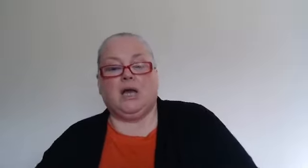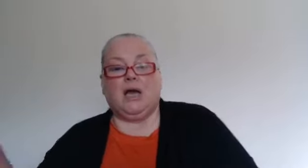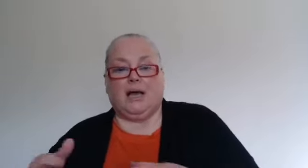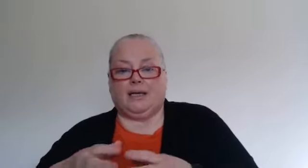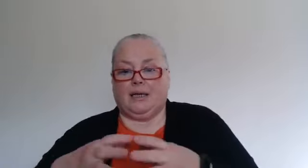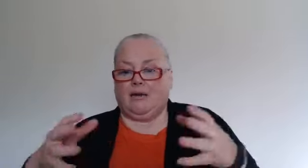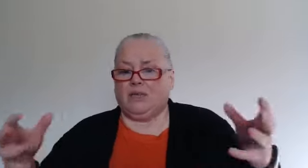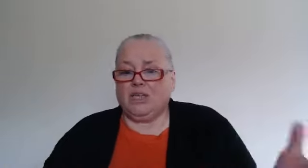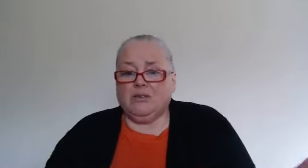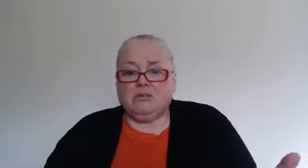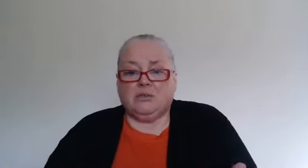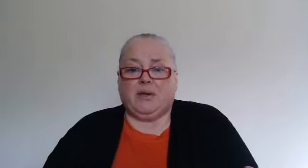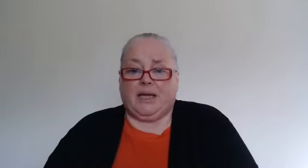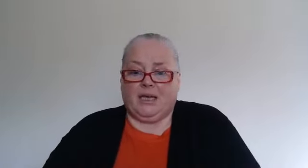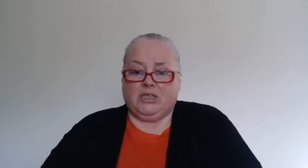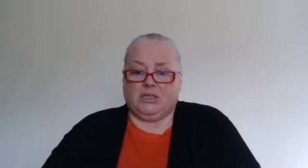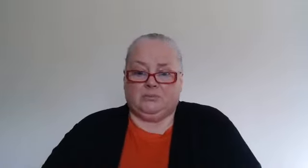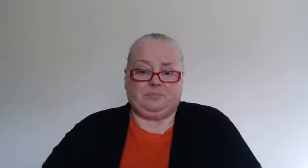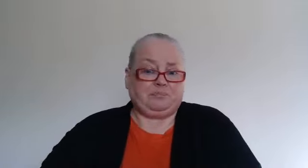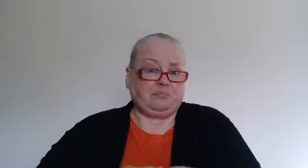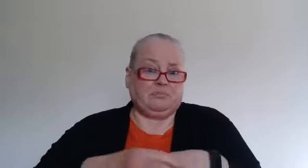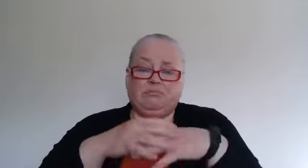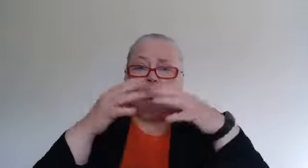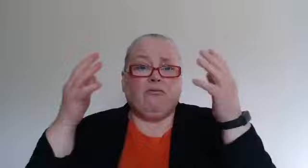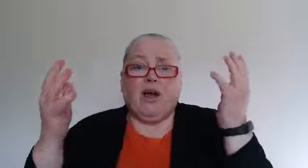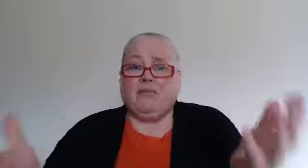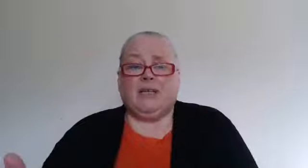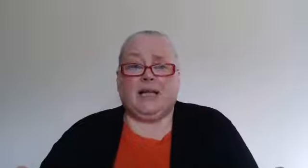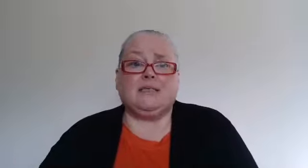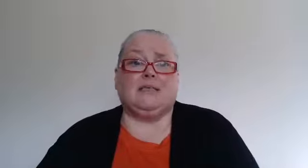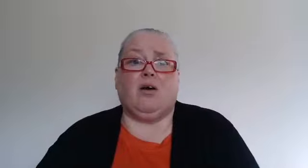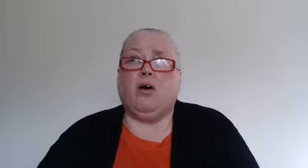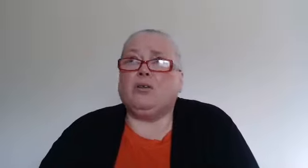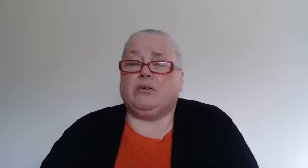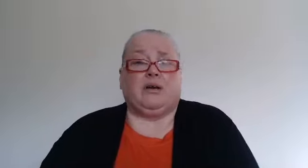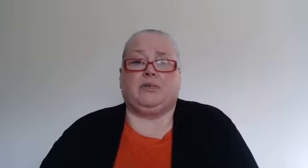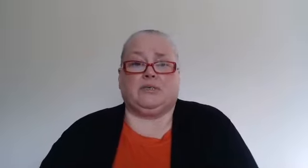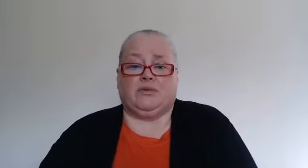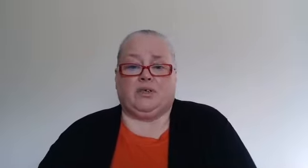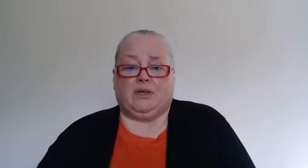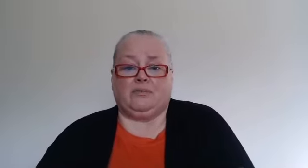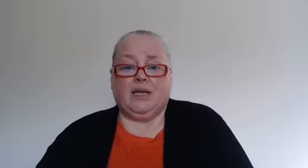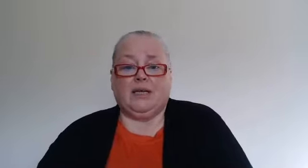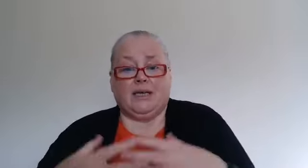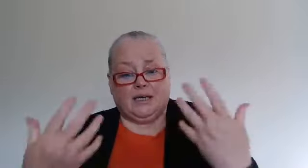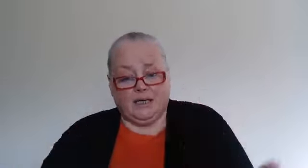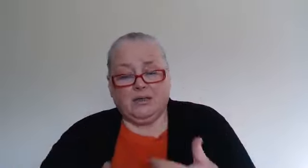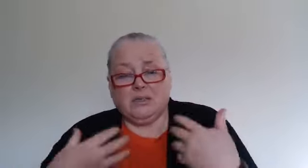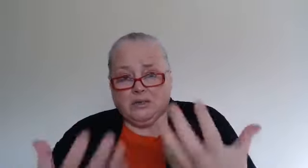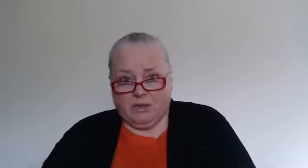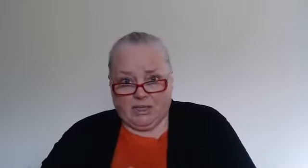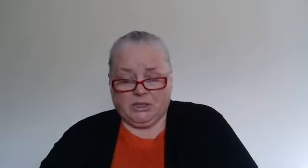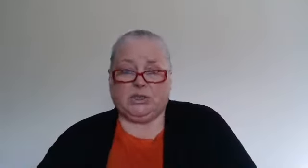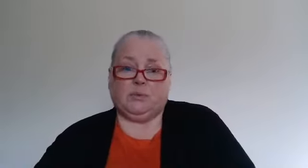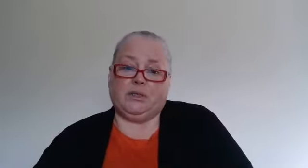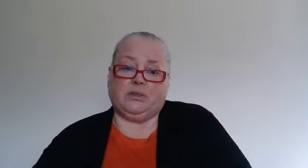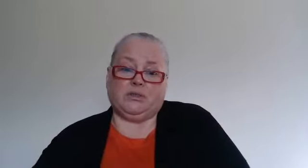and it can have a huge implication for everything else in all other areas of your life, including your relationship with your